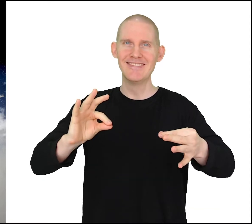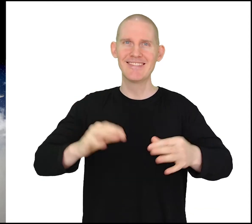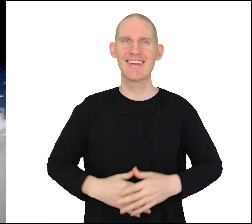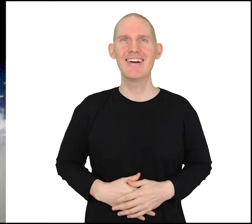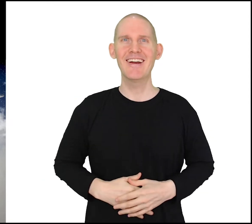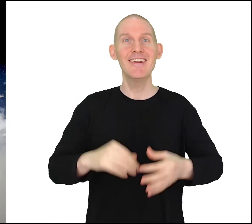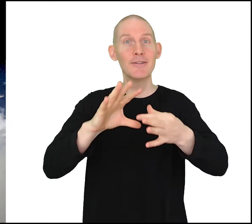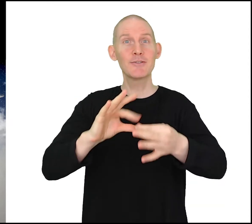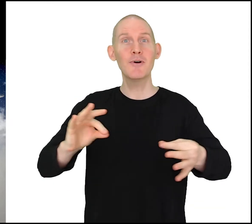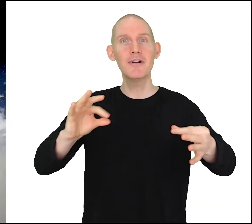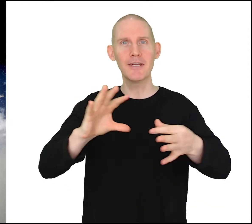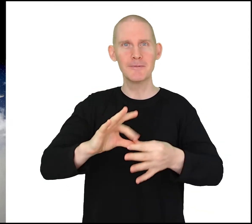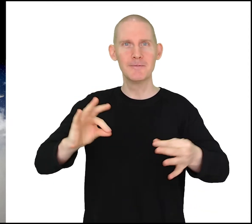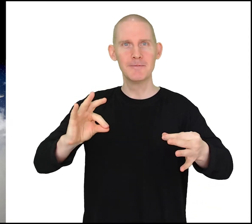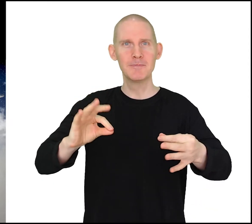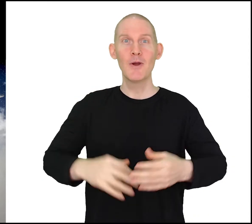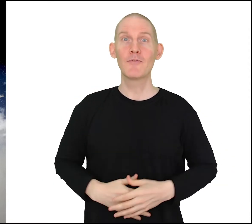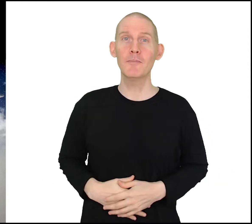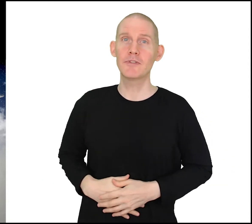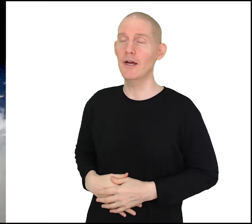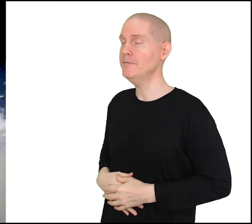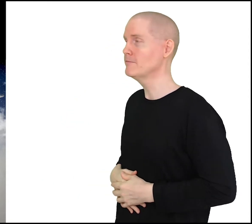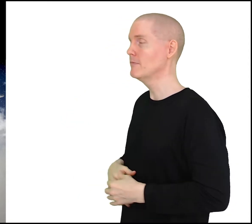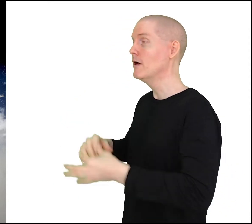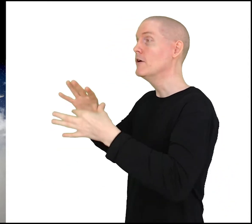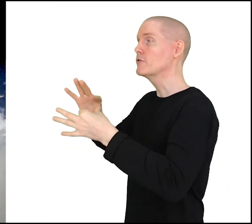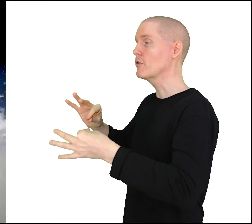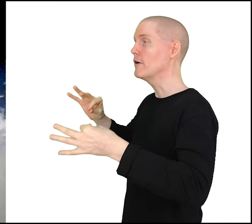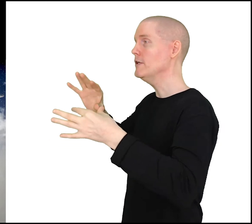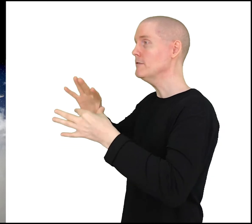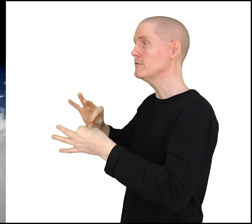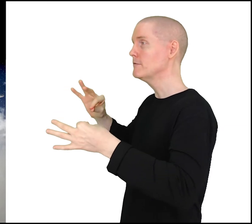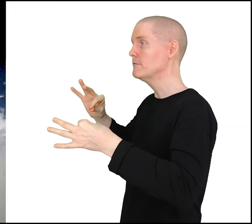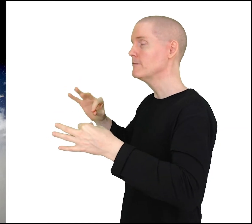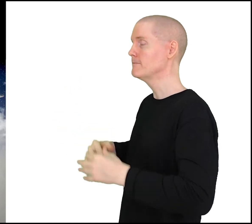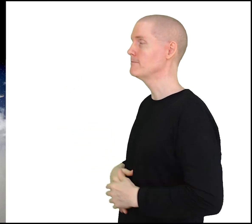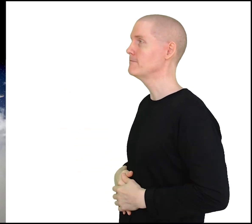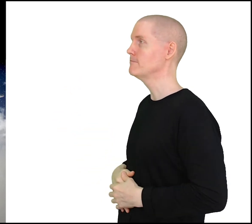All right, story. From the sign, story.